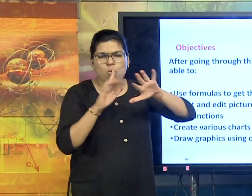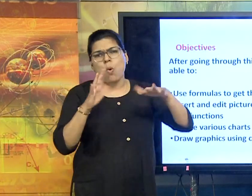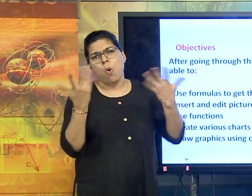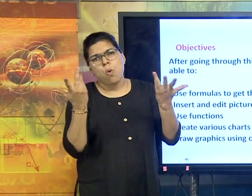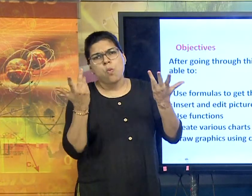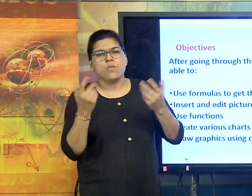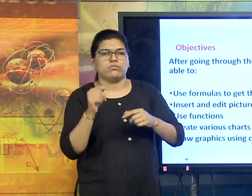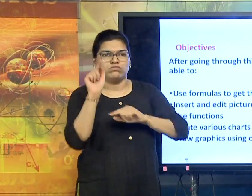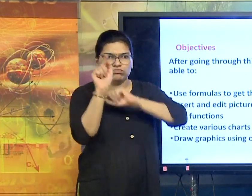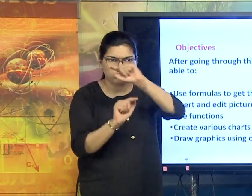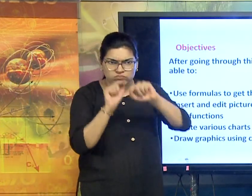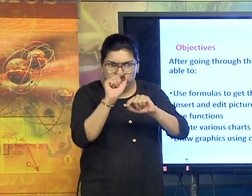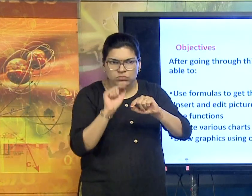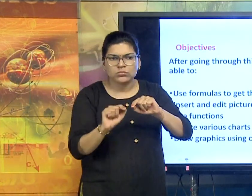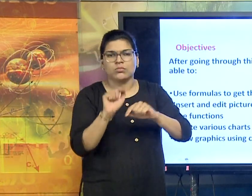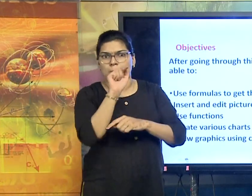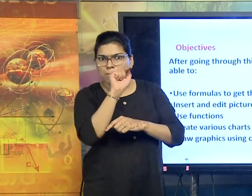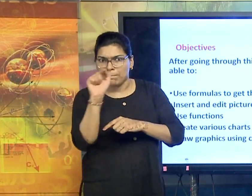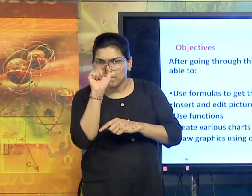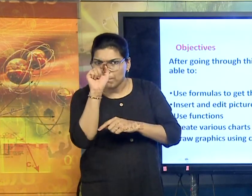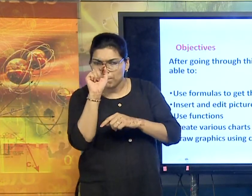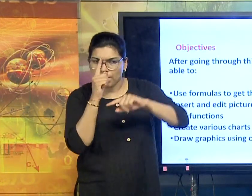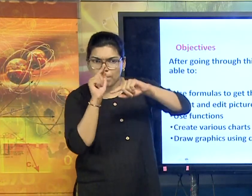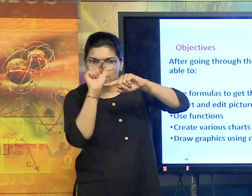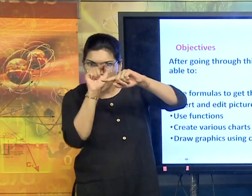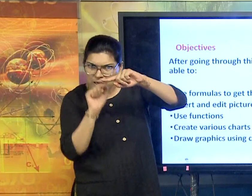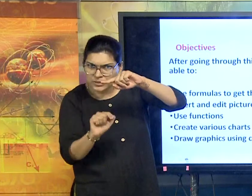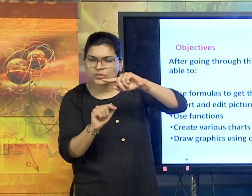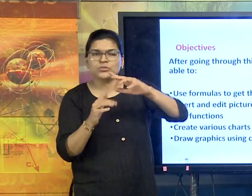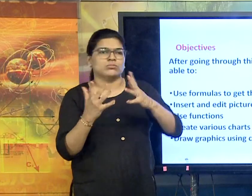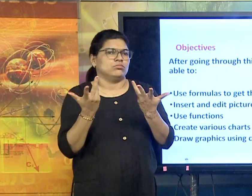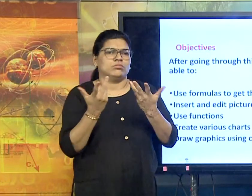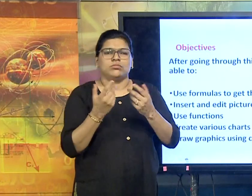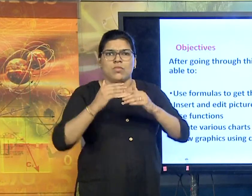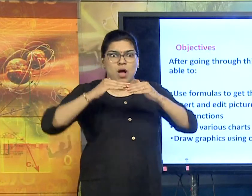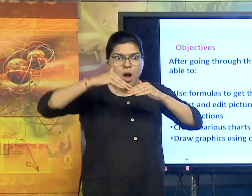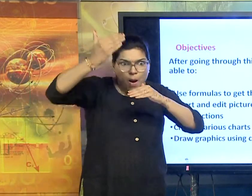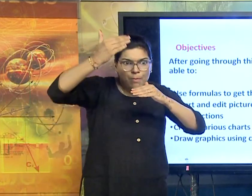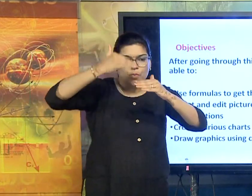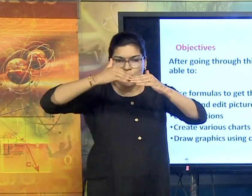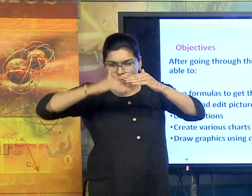This is the use of formulas to get the desired results.